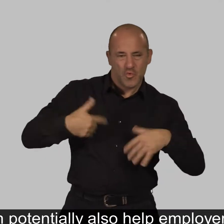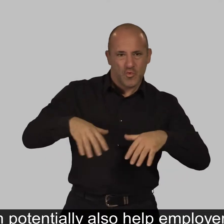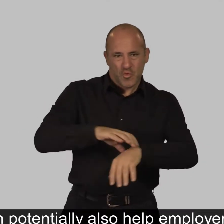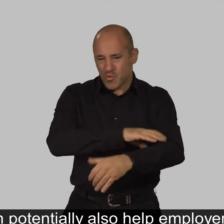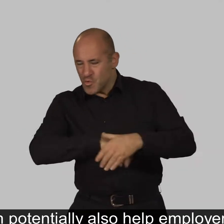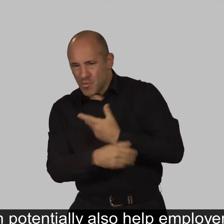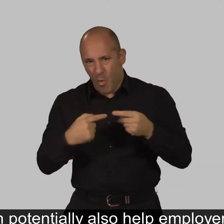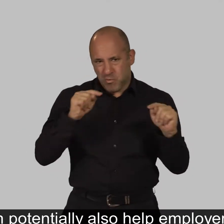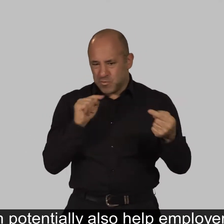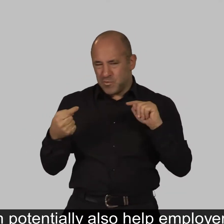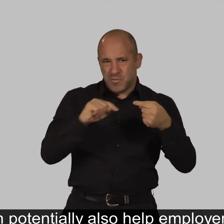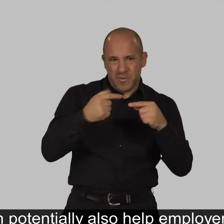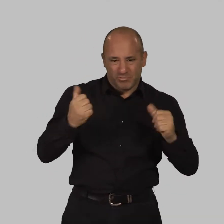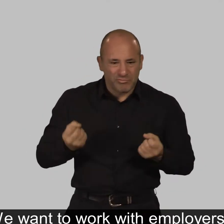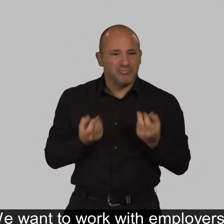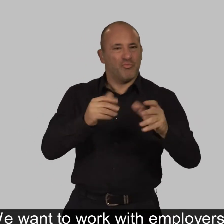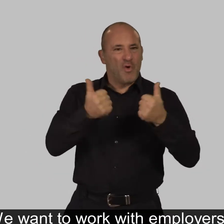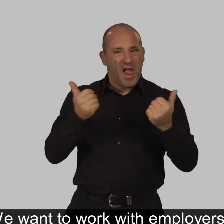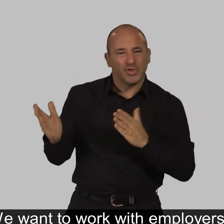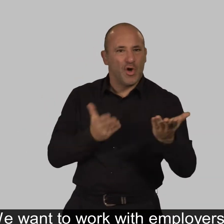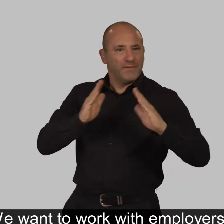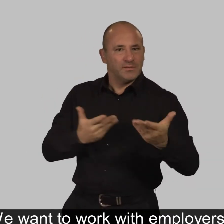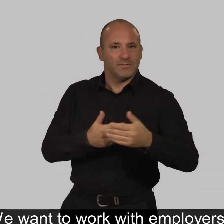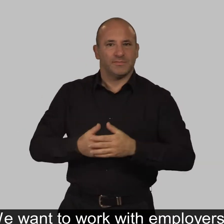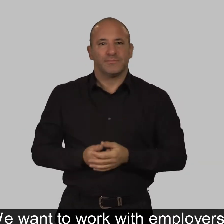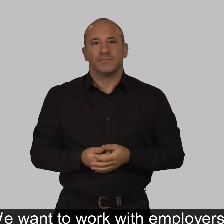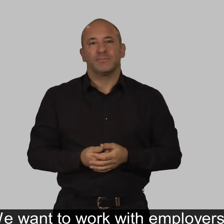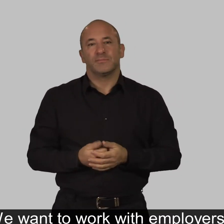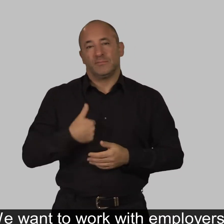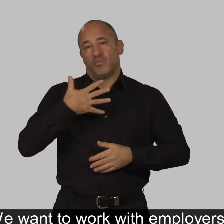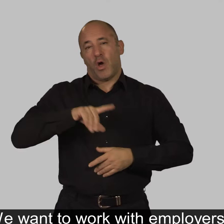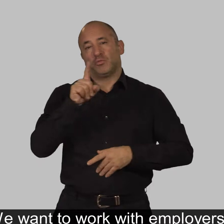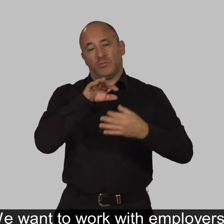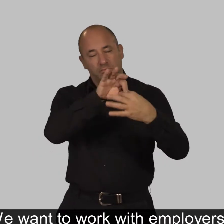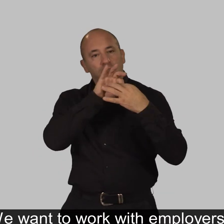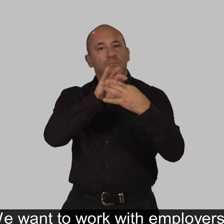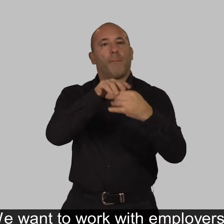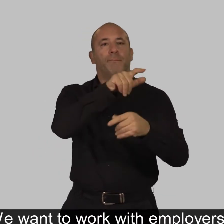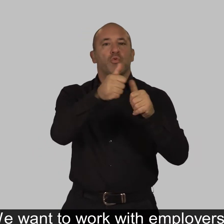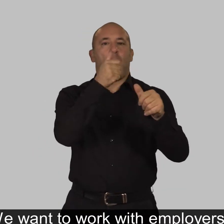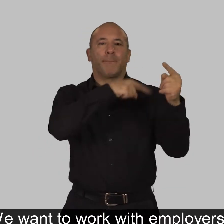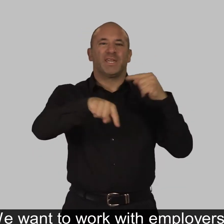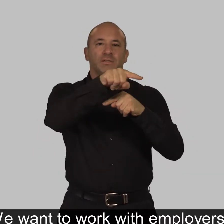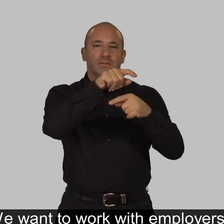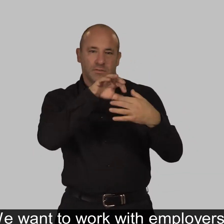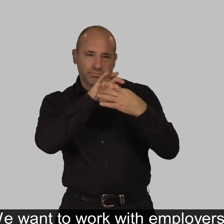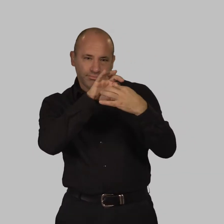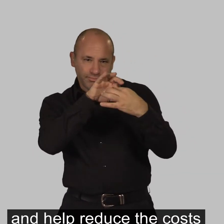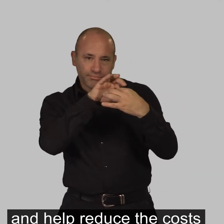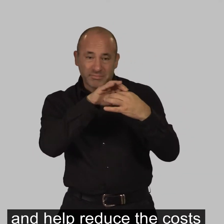and productive. We want to work with employers to help them make this happen, and